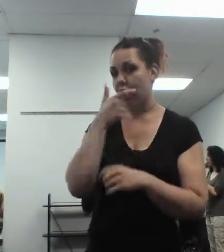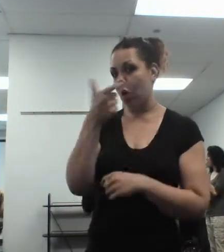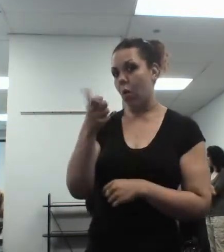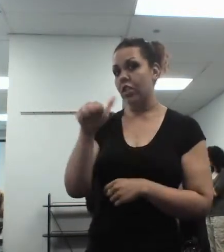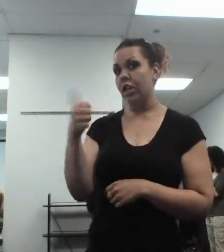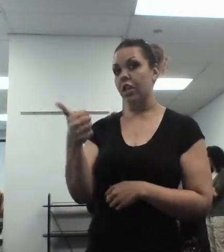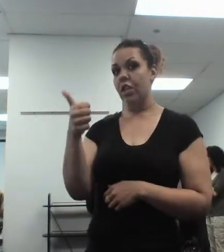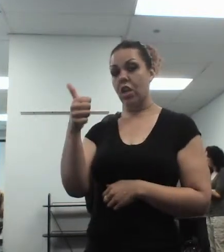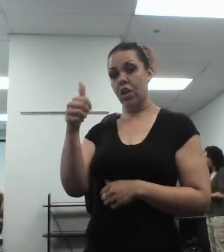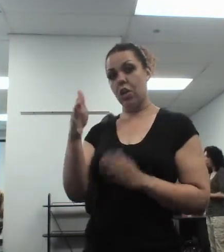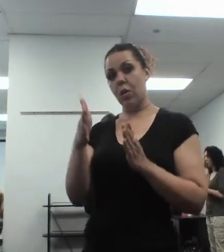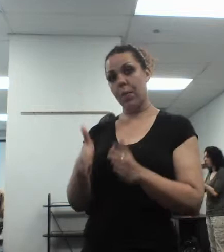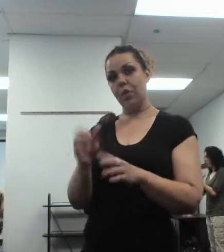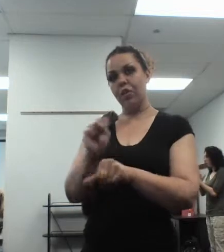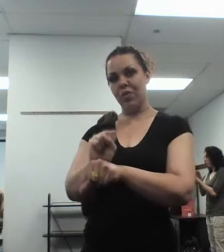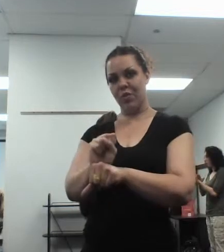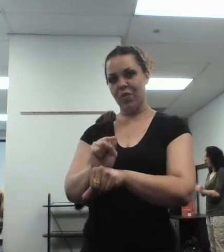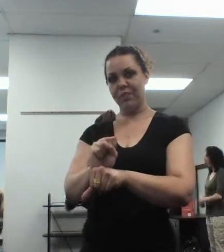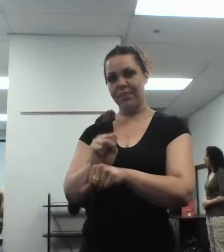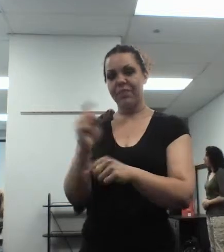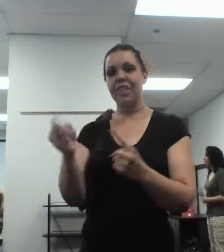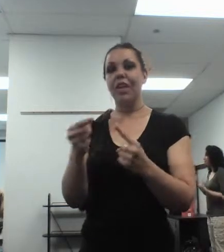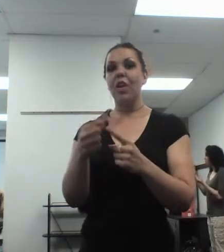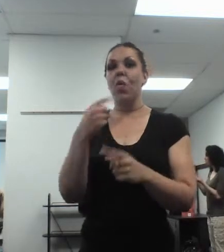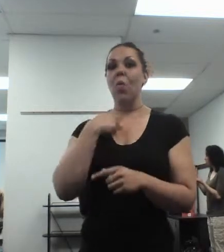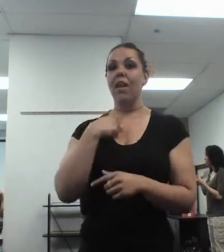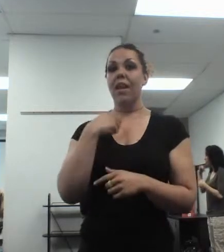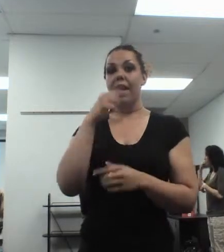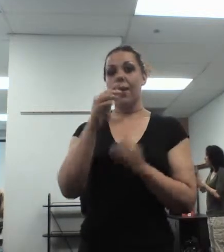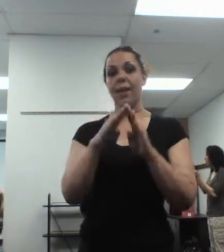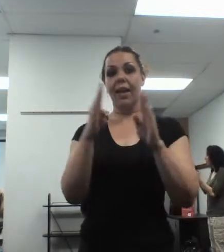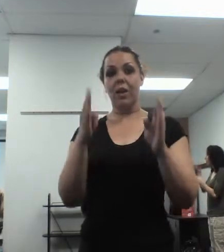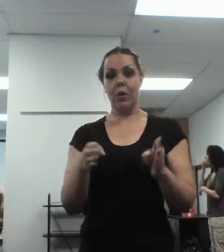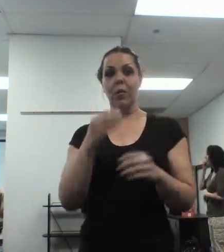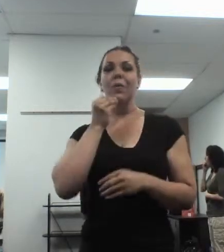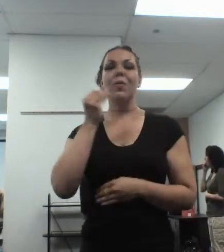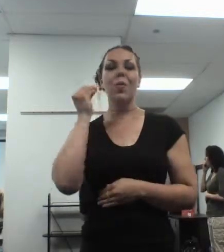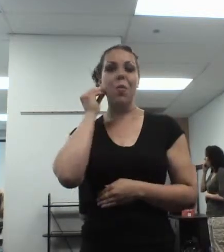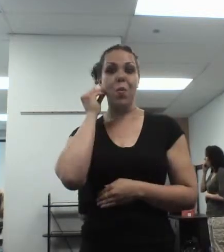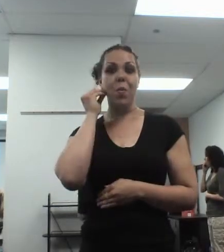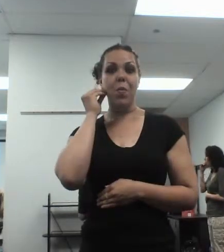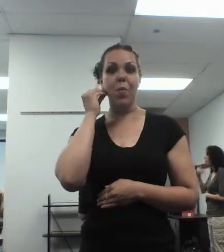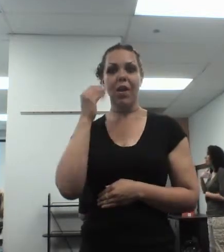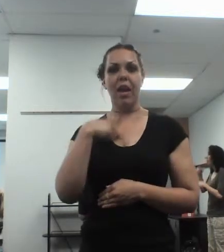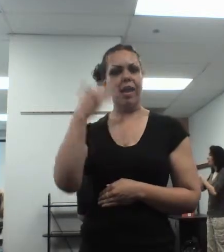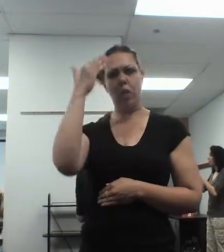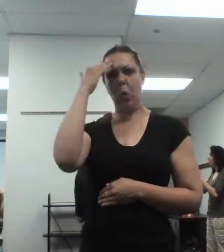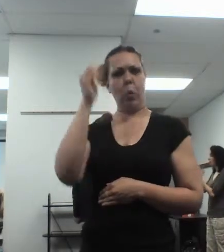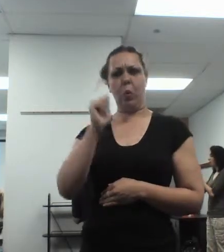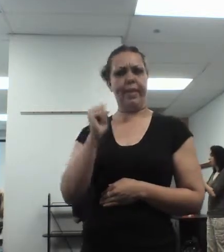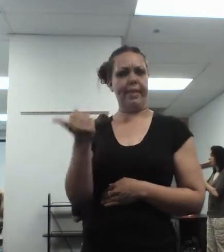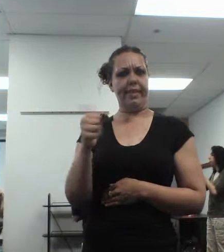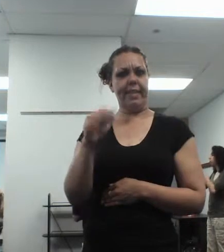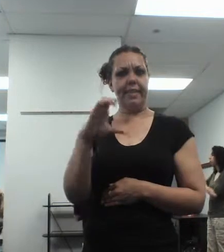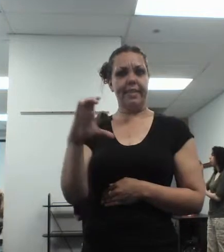be glancing through it. So when I'm at home, I know all of these tenses. So I pull your video up, okay, and I start watching